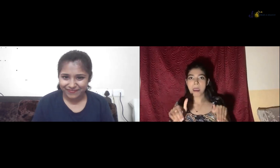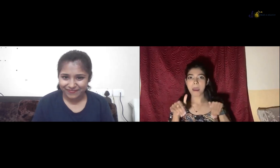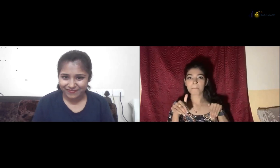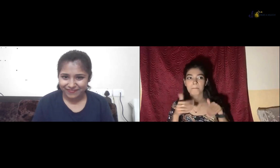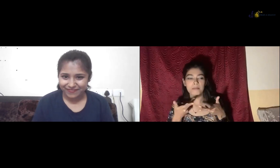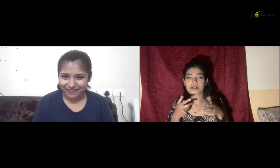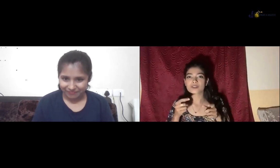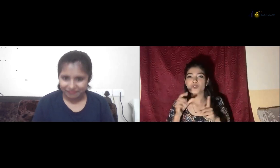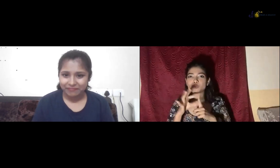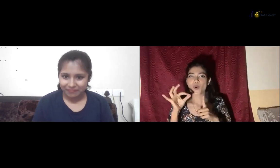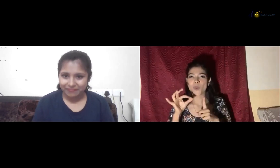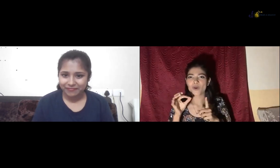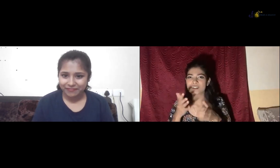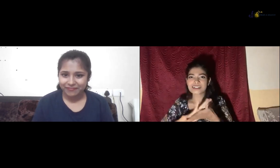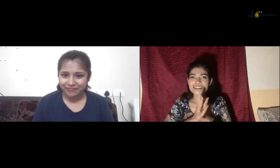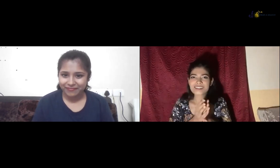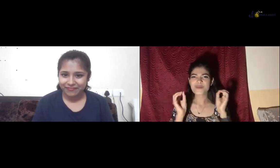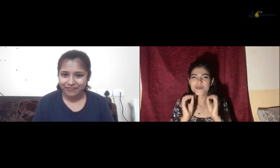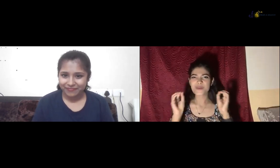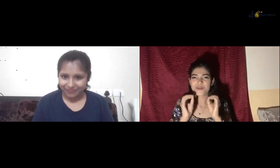So people,